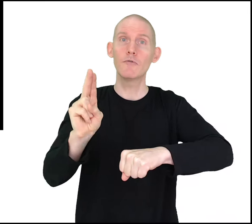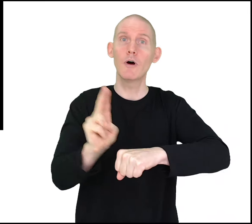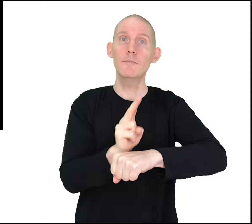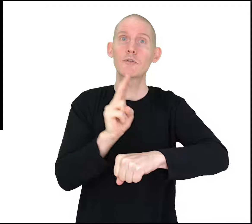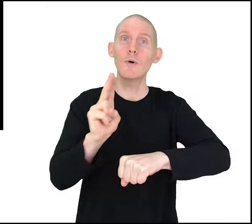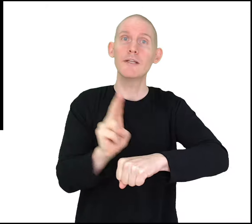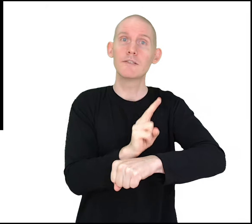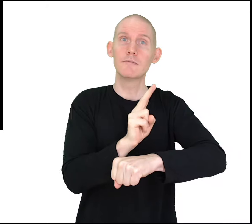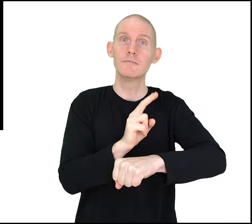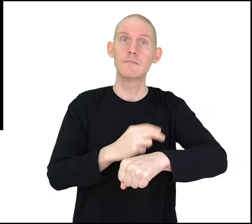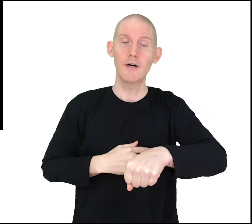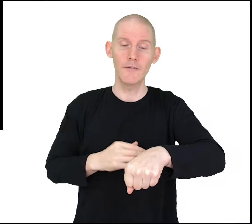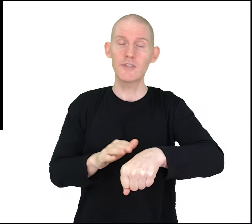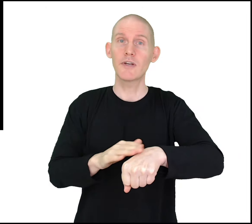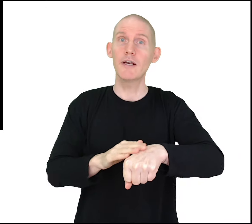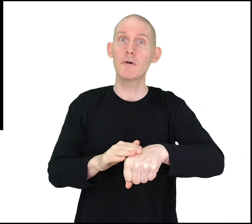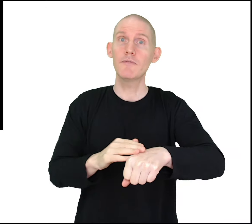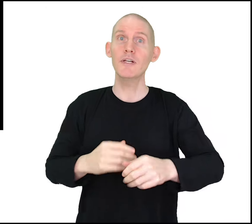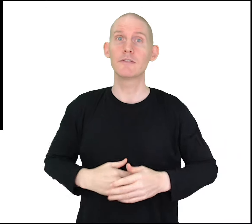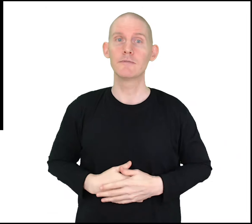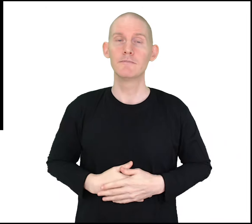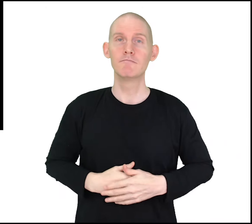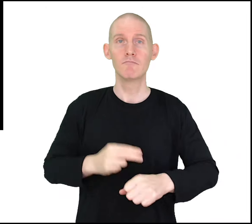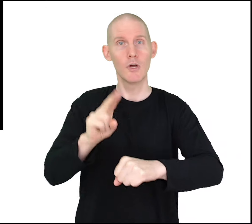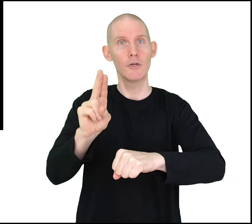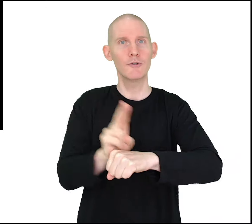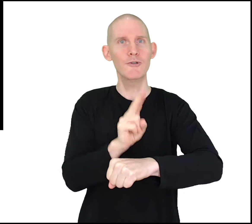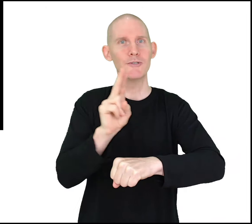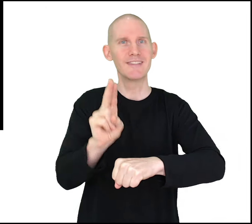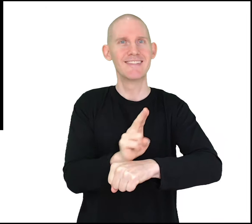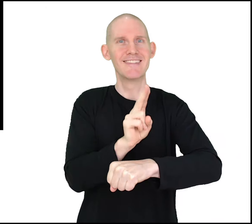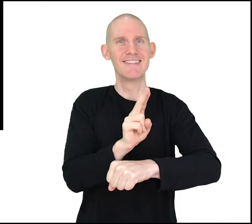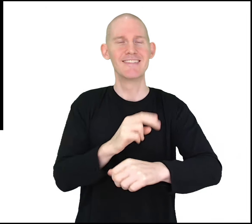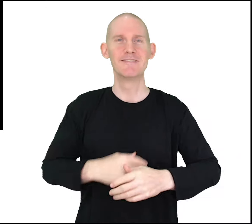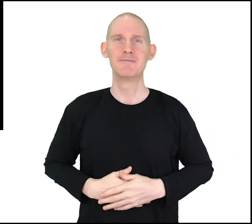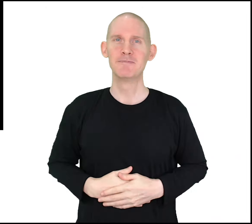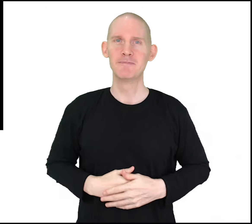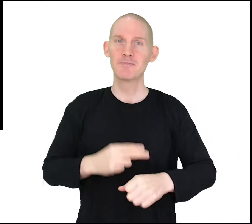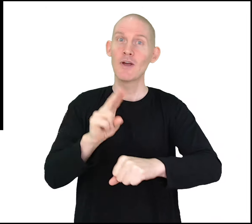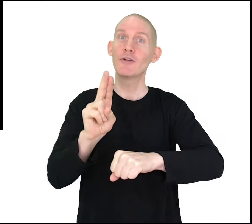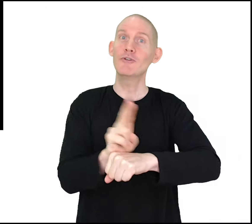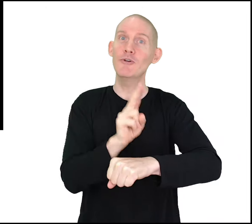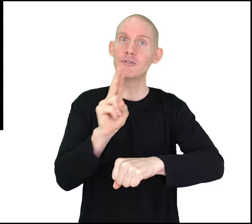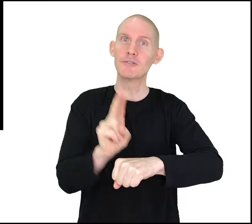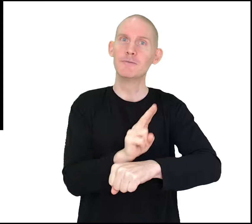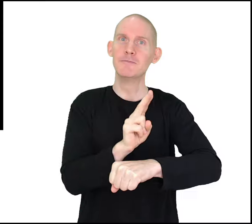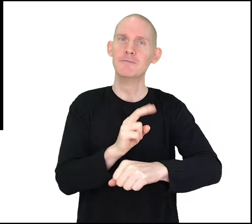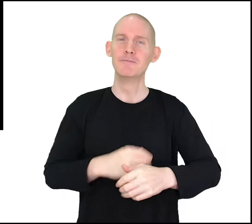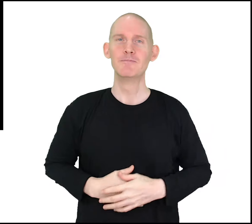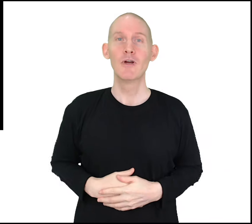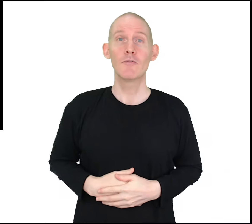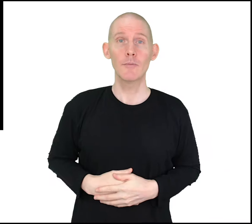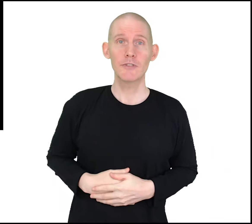rub twice on the side of our fist. Use. Use. From the side.